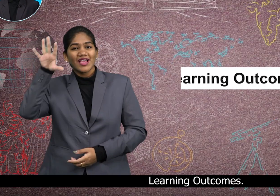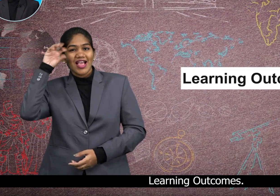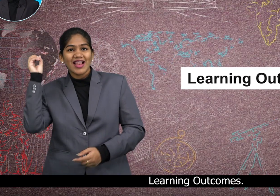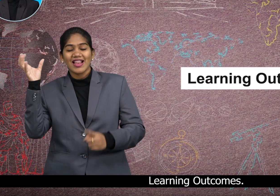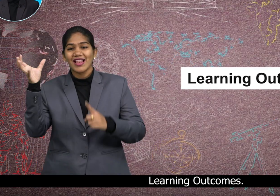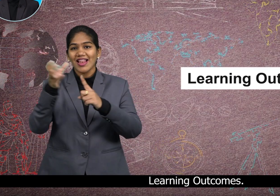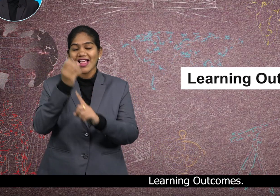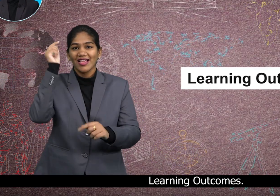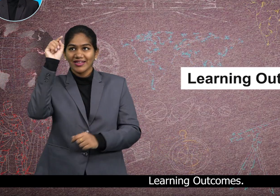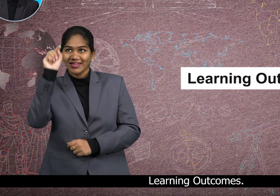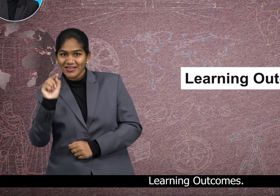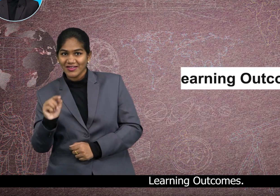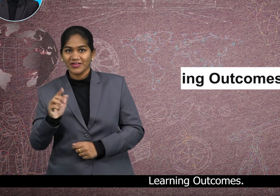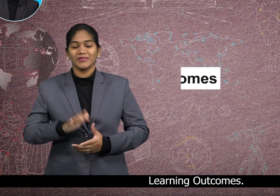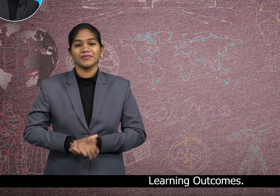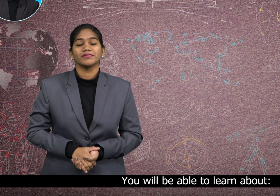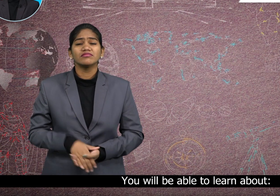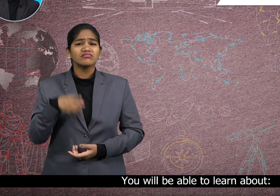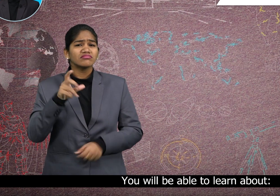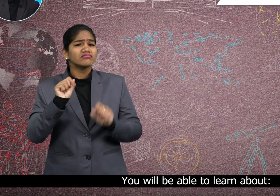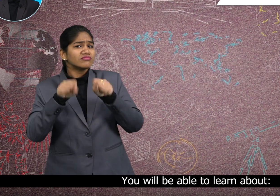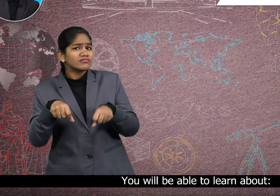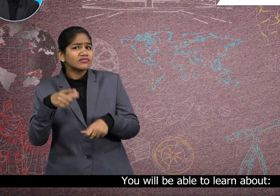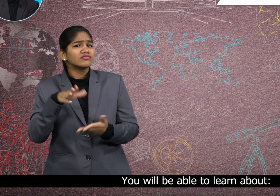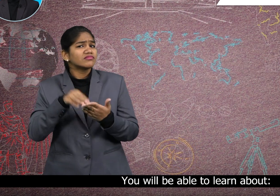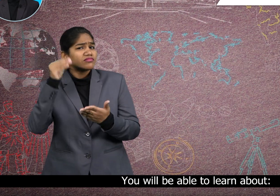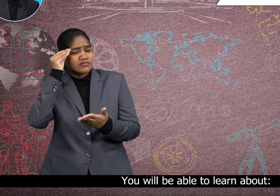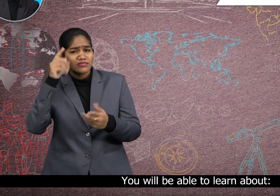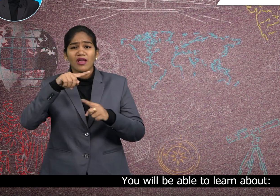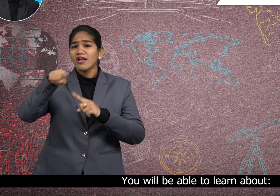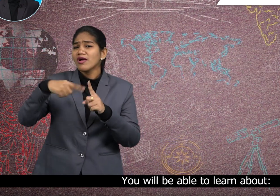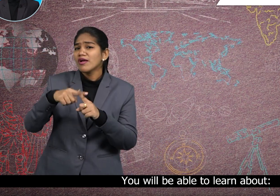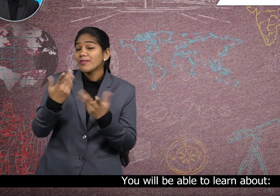Learning outcomes. You will be able to learn about